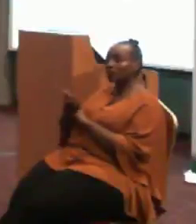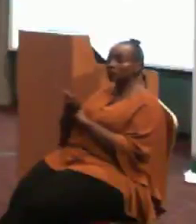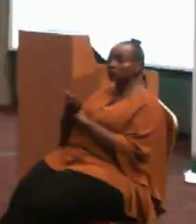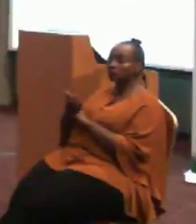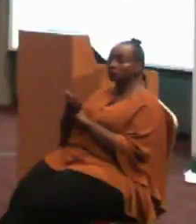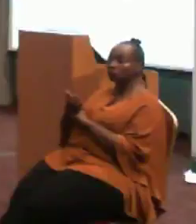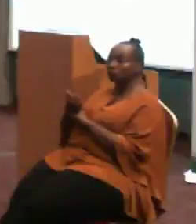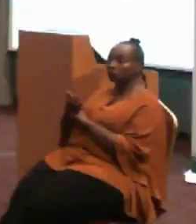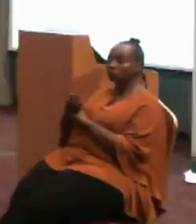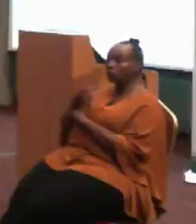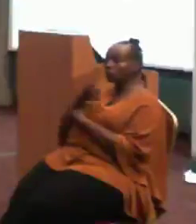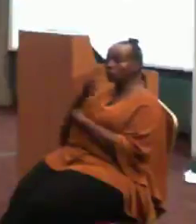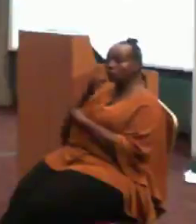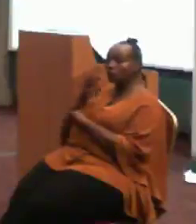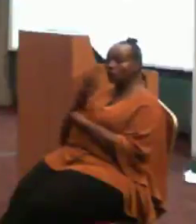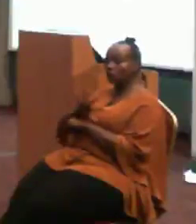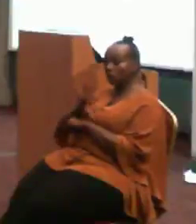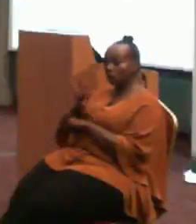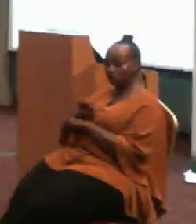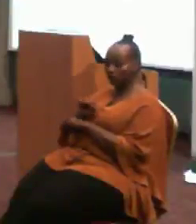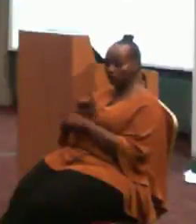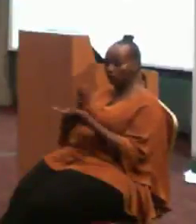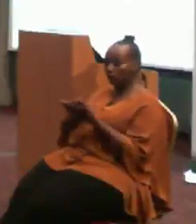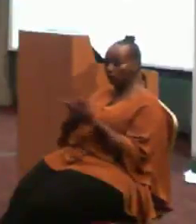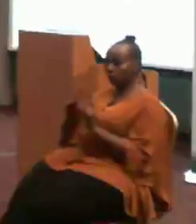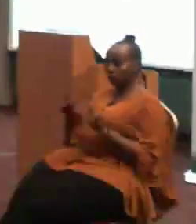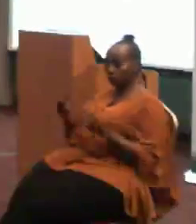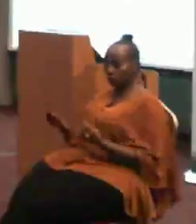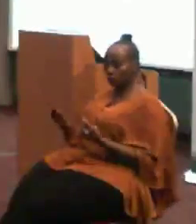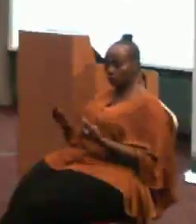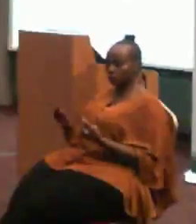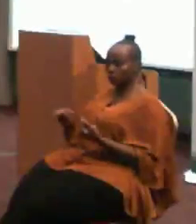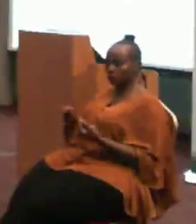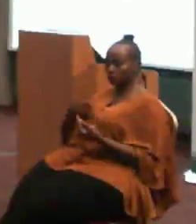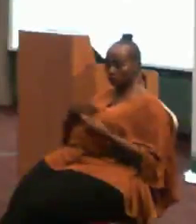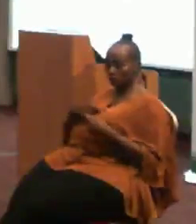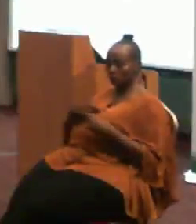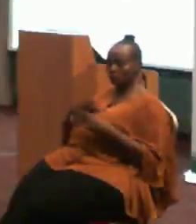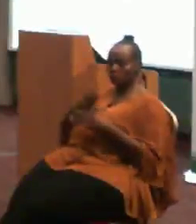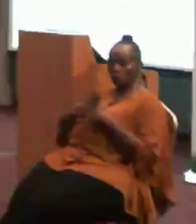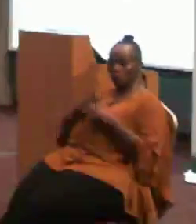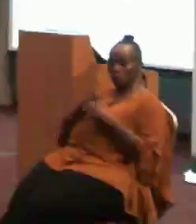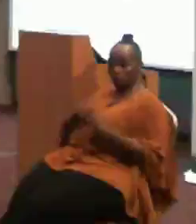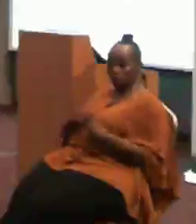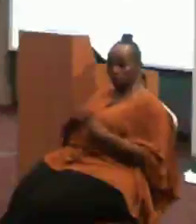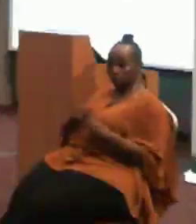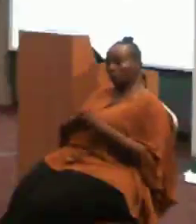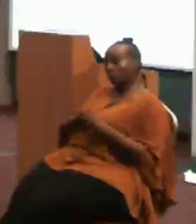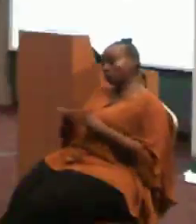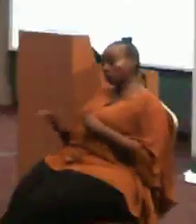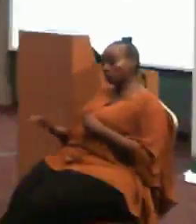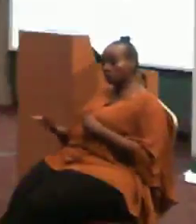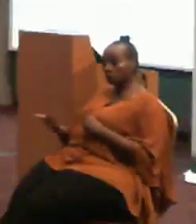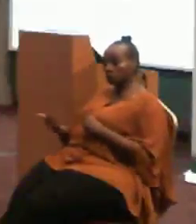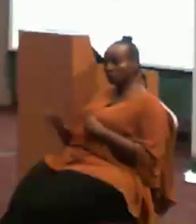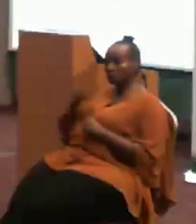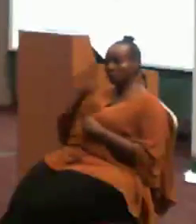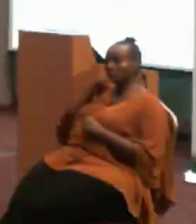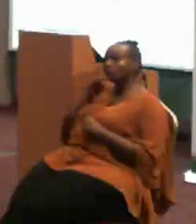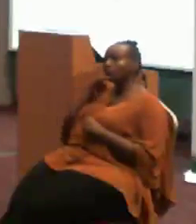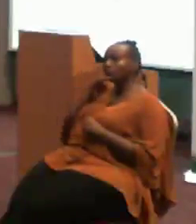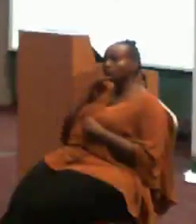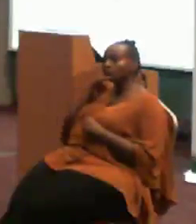know, South Africa cannot afford it, and then you do your own sacrifice on your return, doesn't remove from the